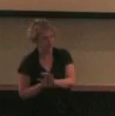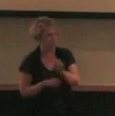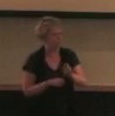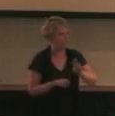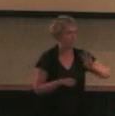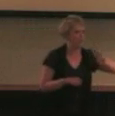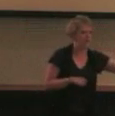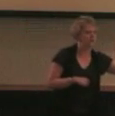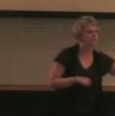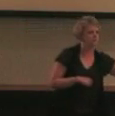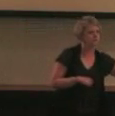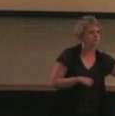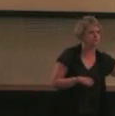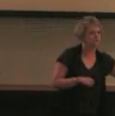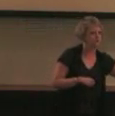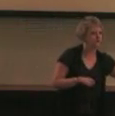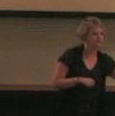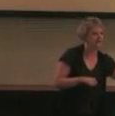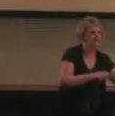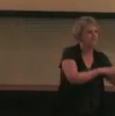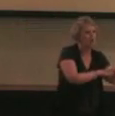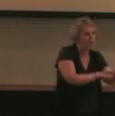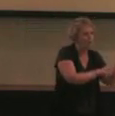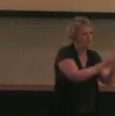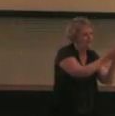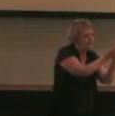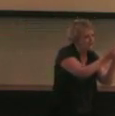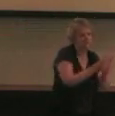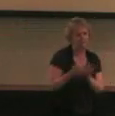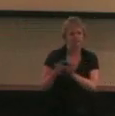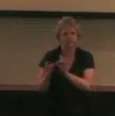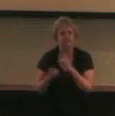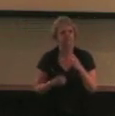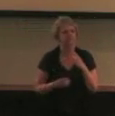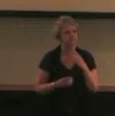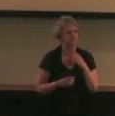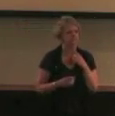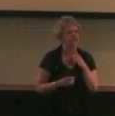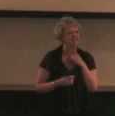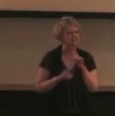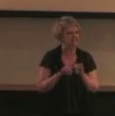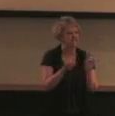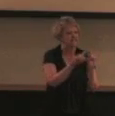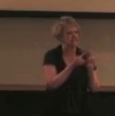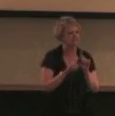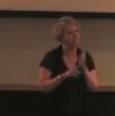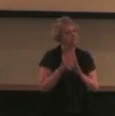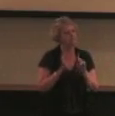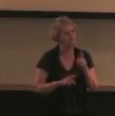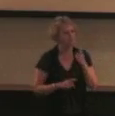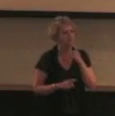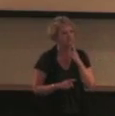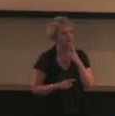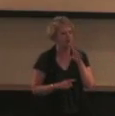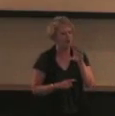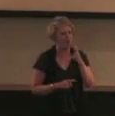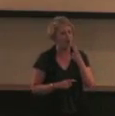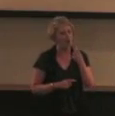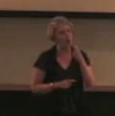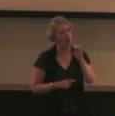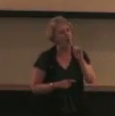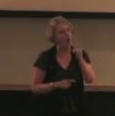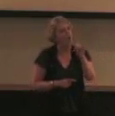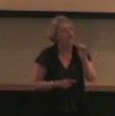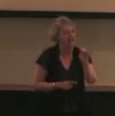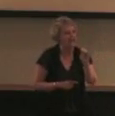in the western part of the United States, they have their own dialect and language and so forth. Let's say some people say a hoagie or submarine.